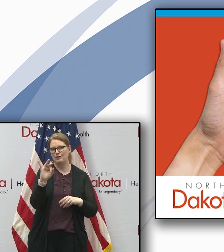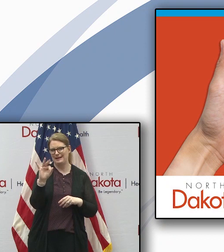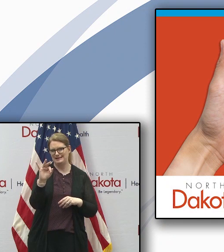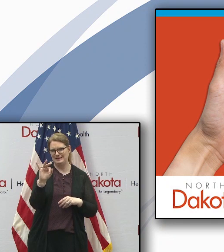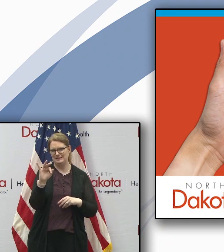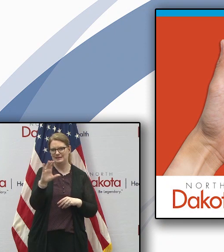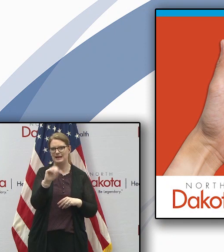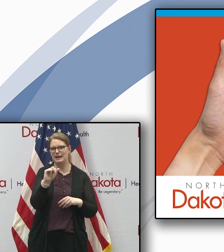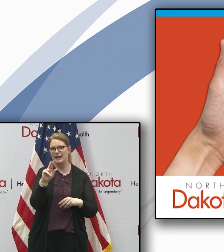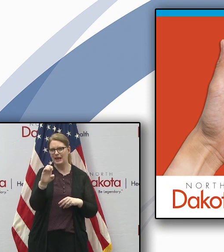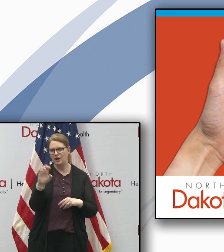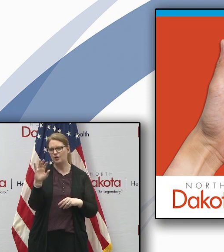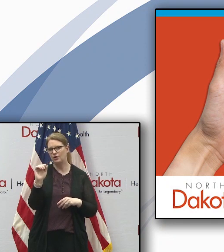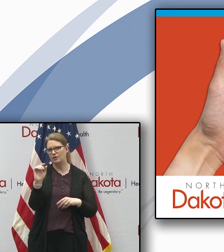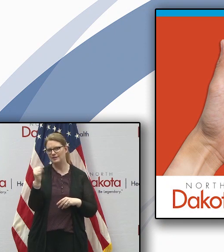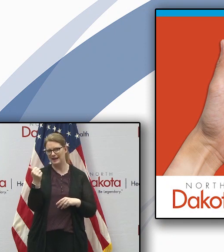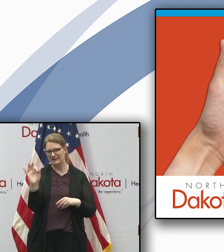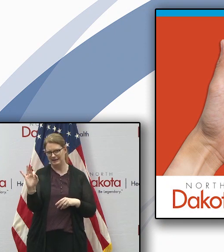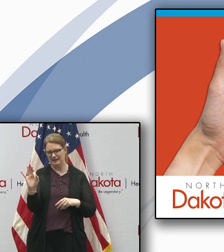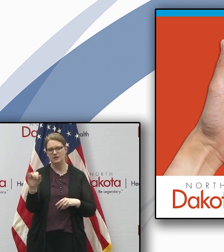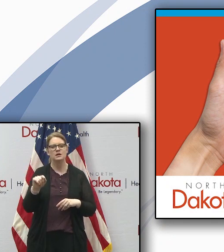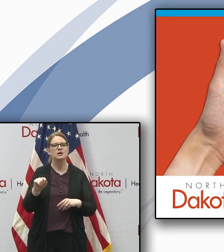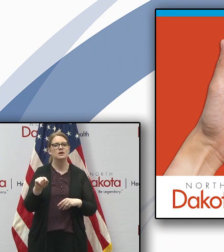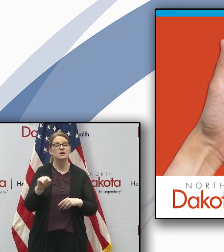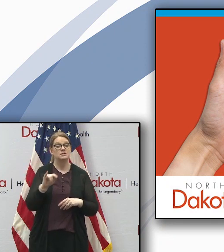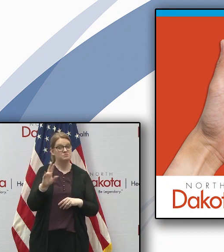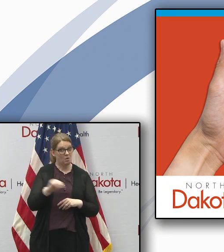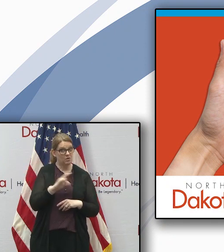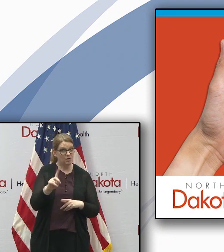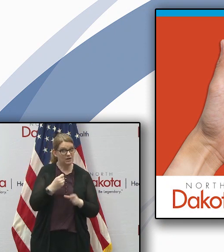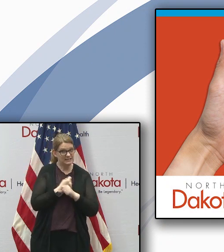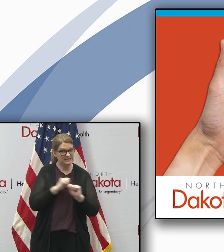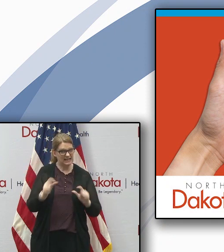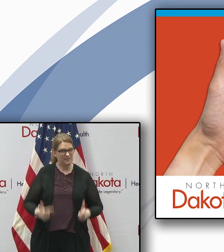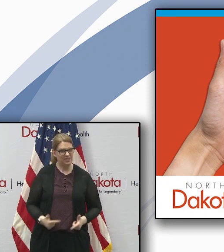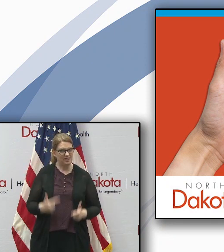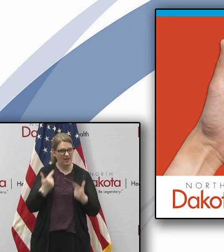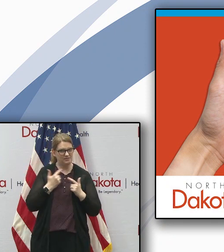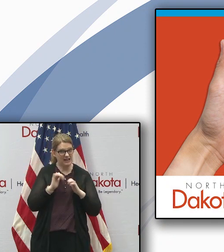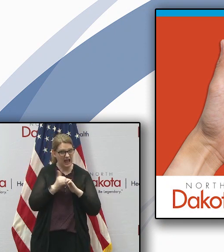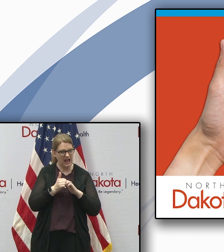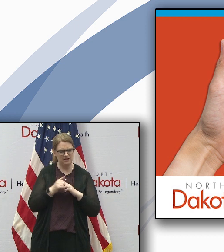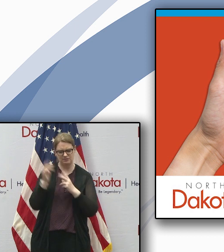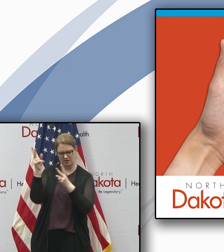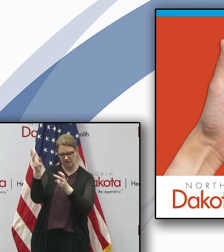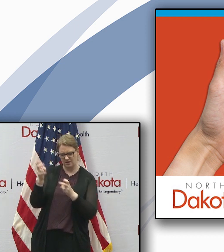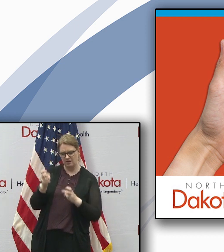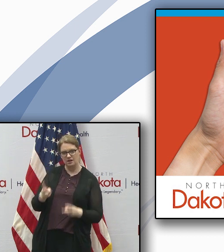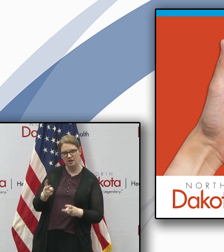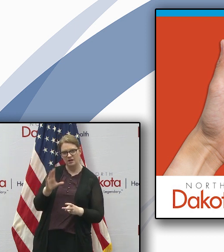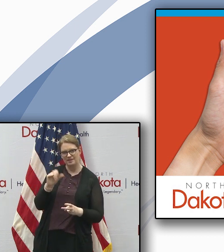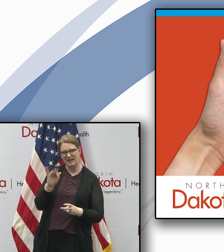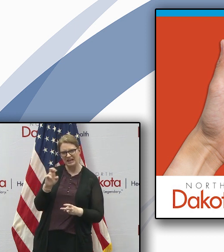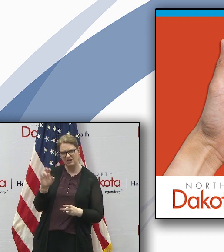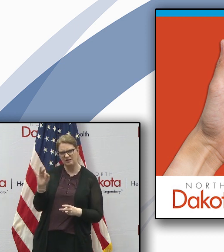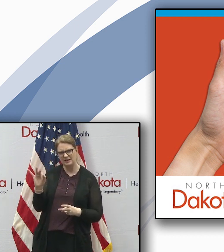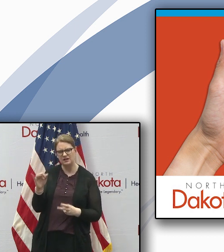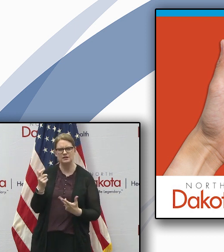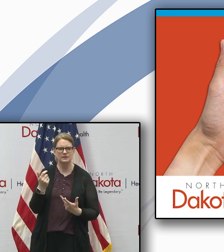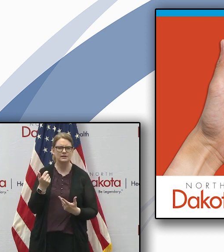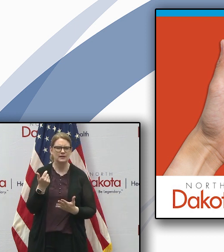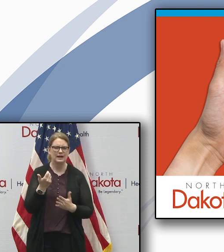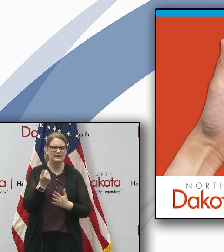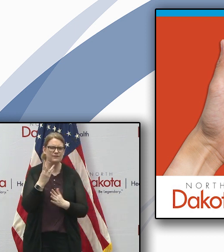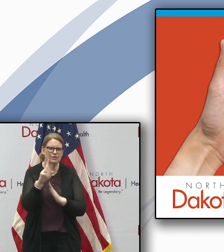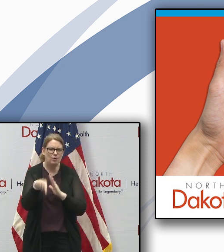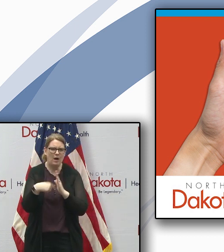that every North Dakotan can help save lives by downloading the Care 19 app. It takes a few hours from